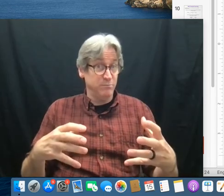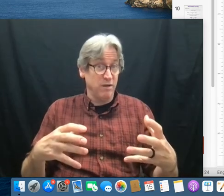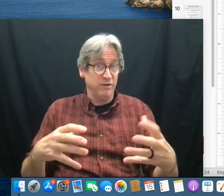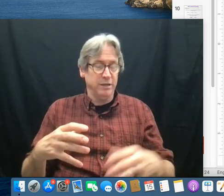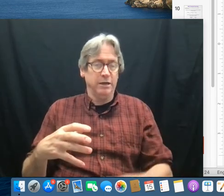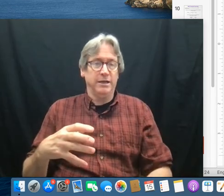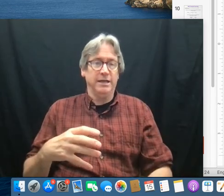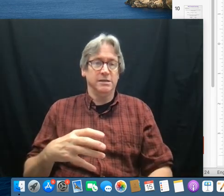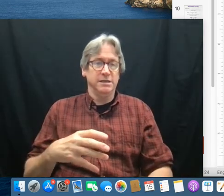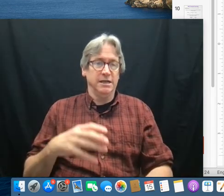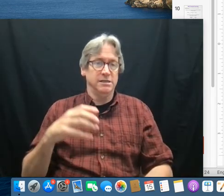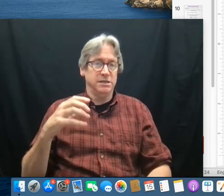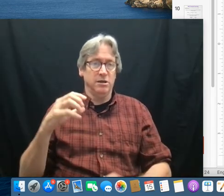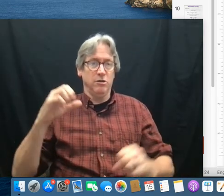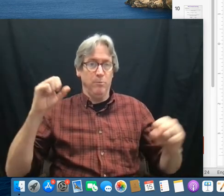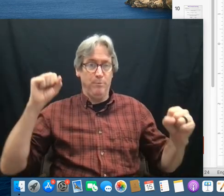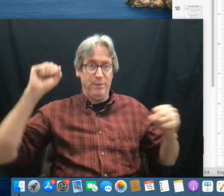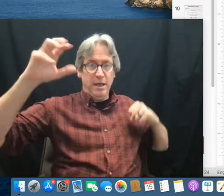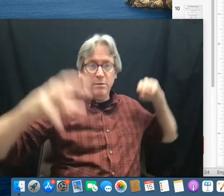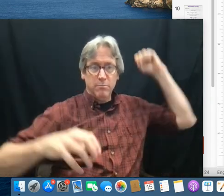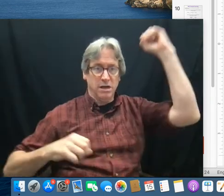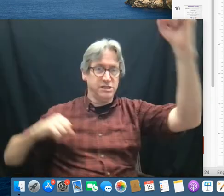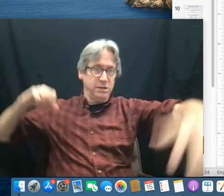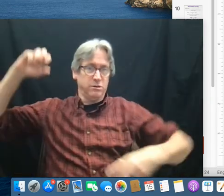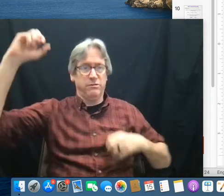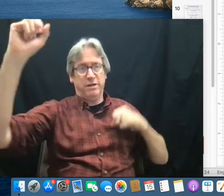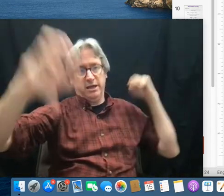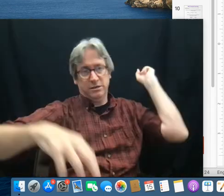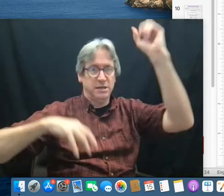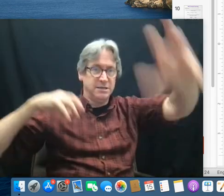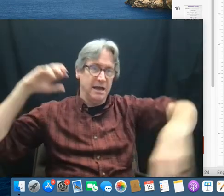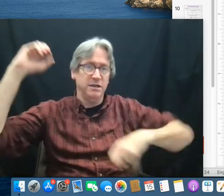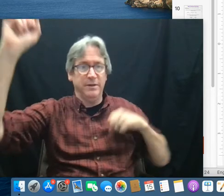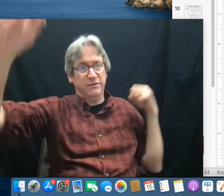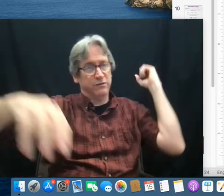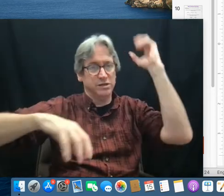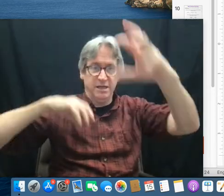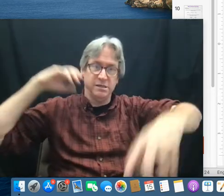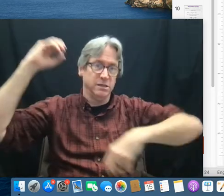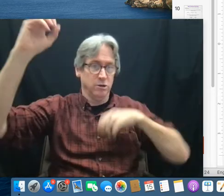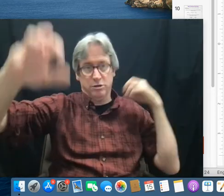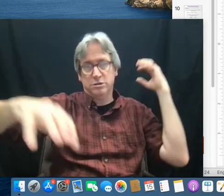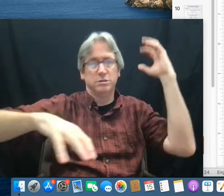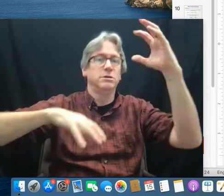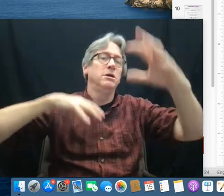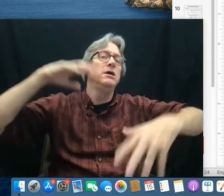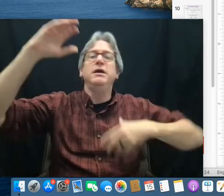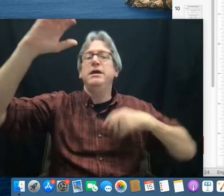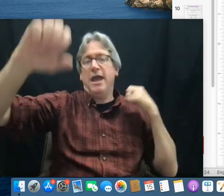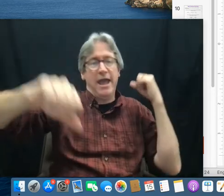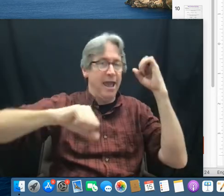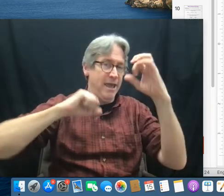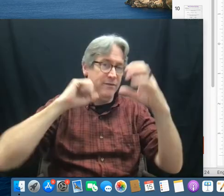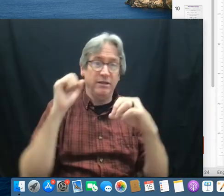what it deals with, in very general terms, is the ease of signing.